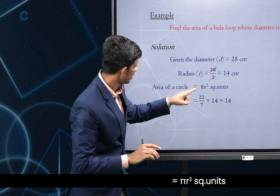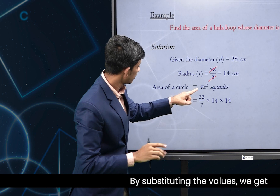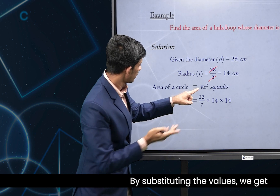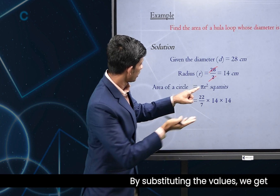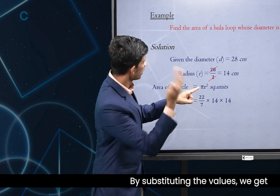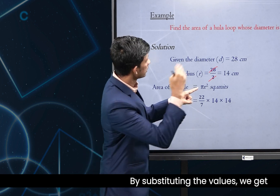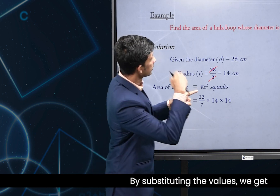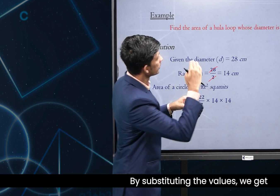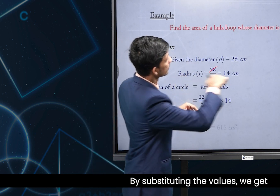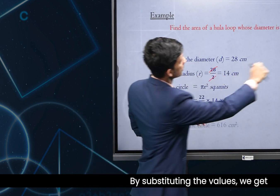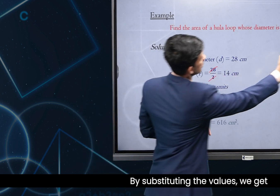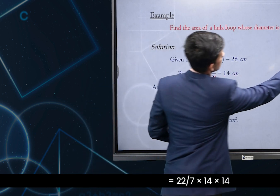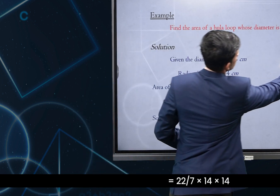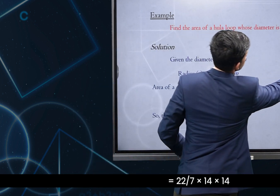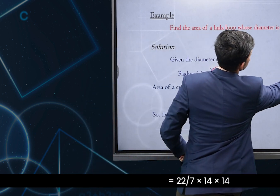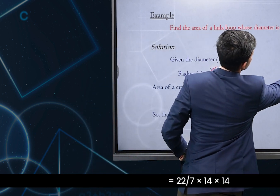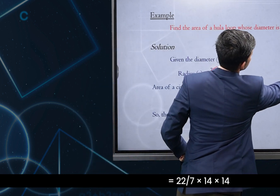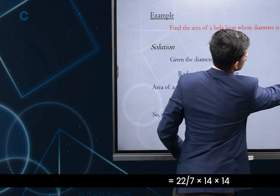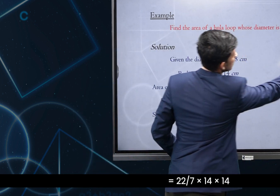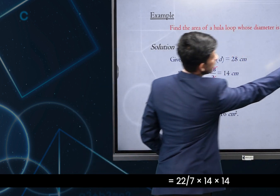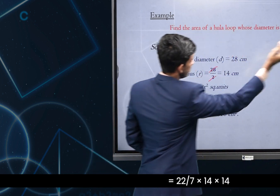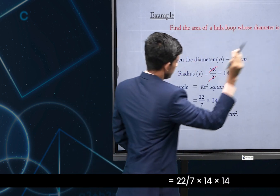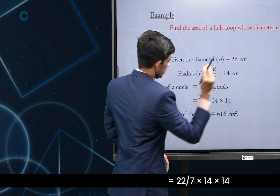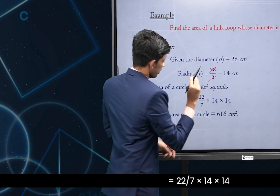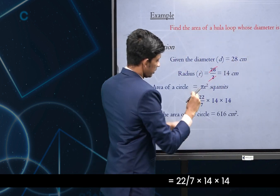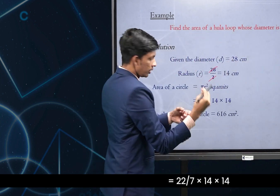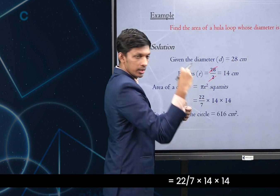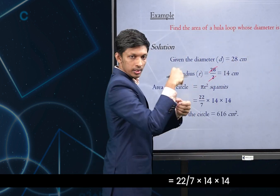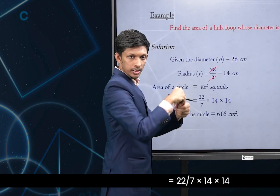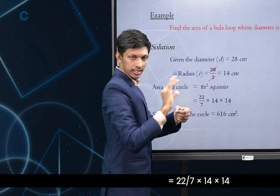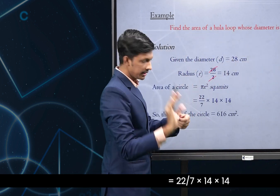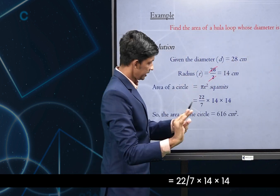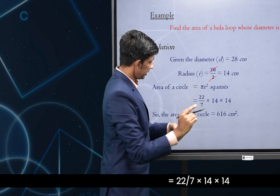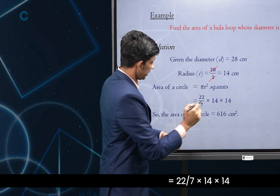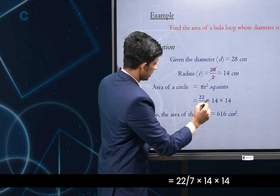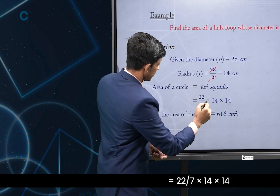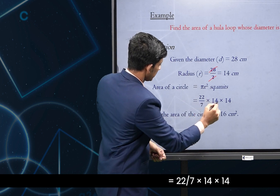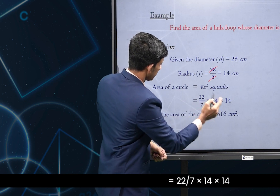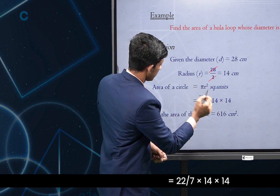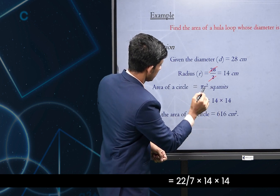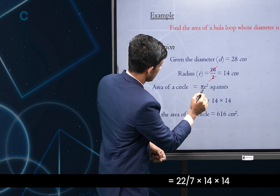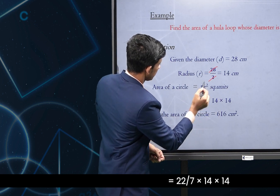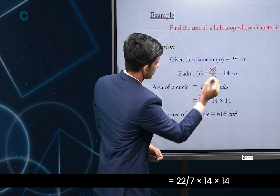By substituting the values, we get 22 by 7 into 14 into 14.